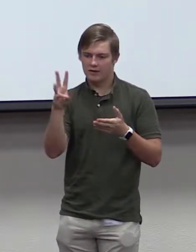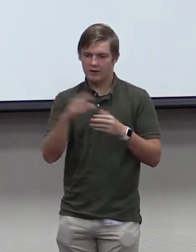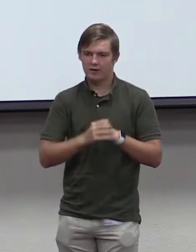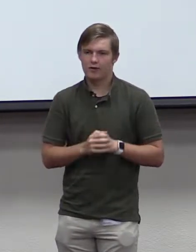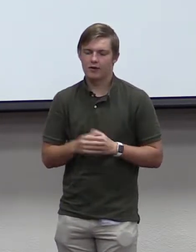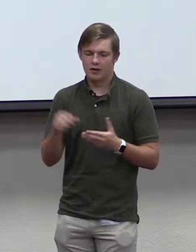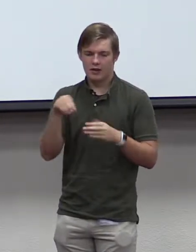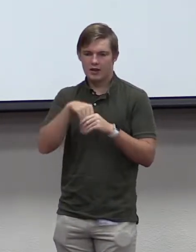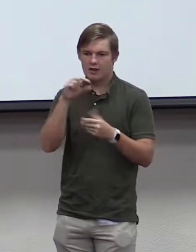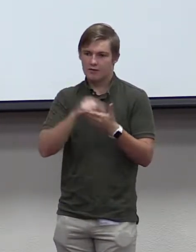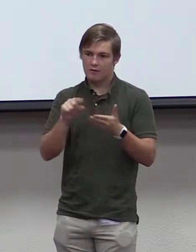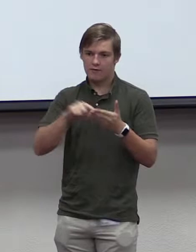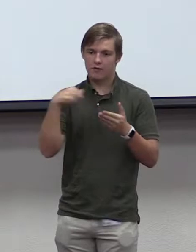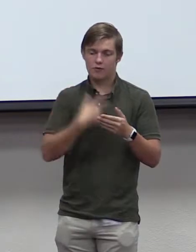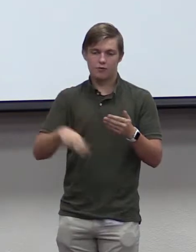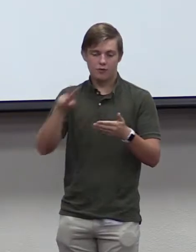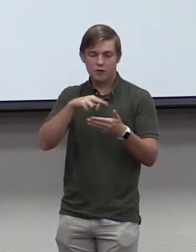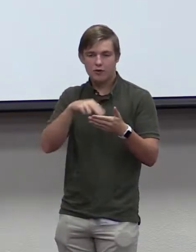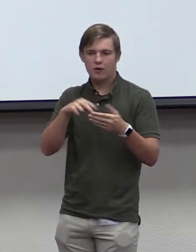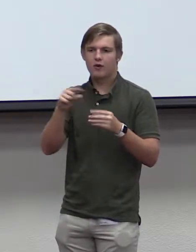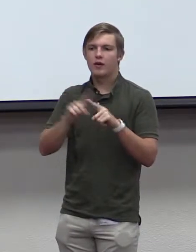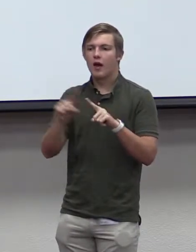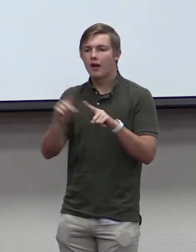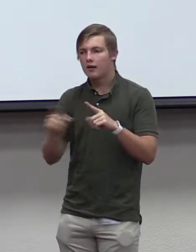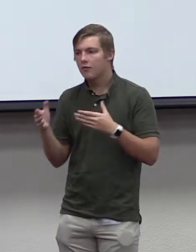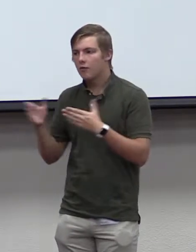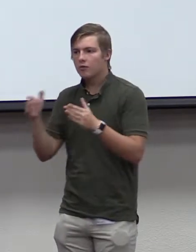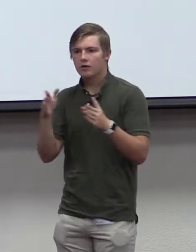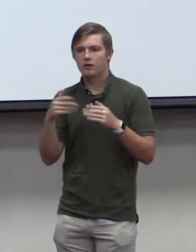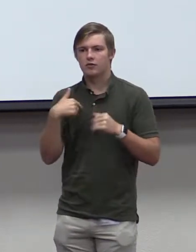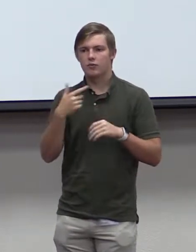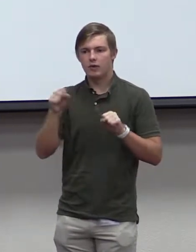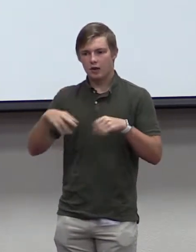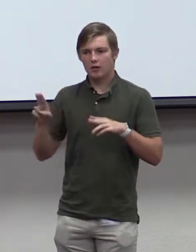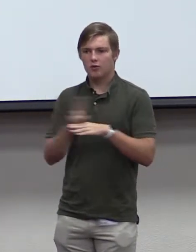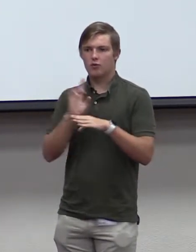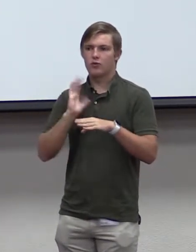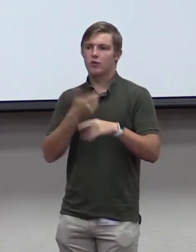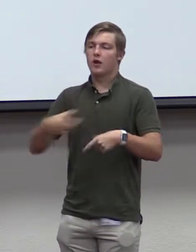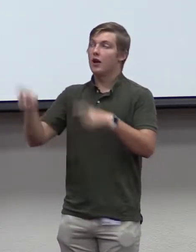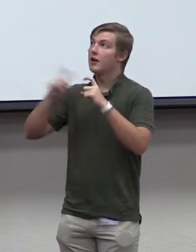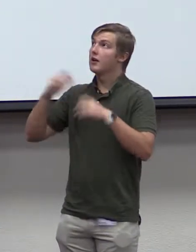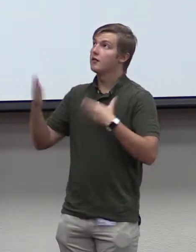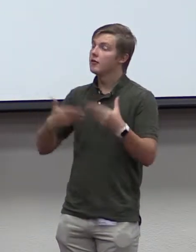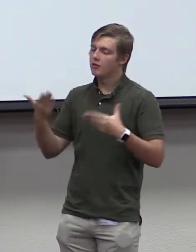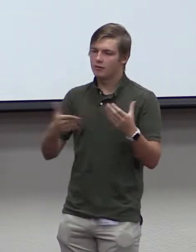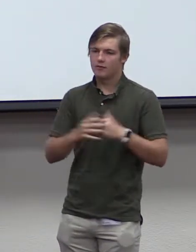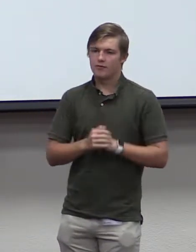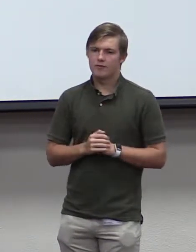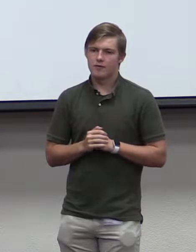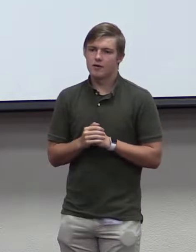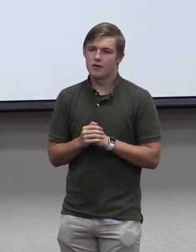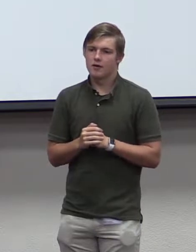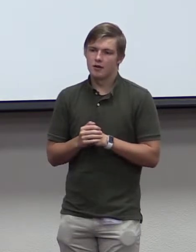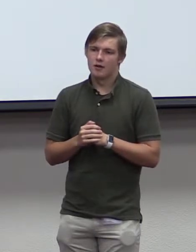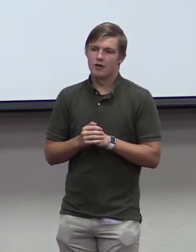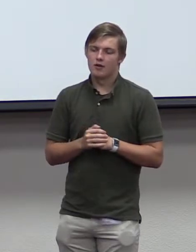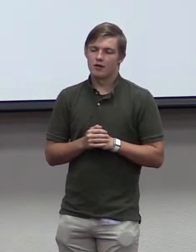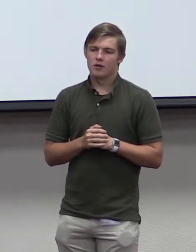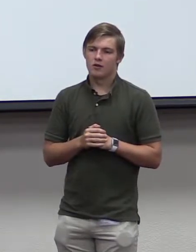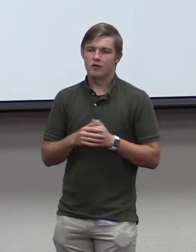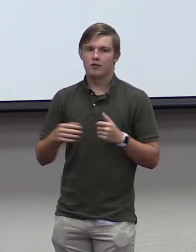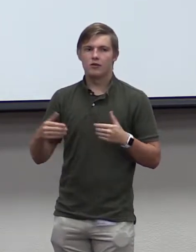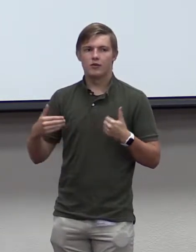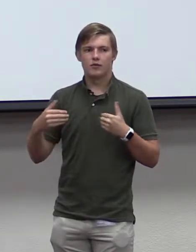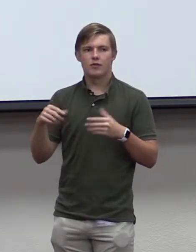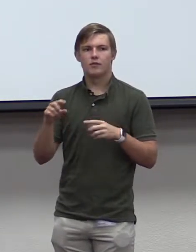this verse, we read about different ways that we can use our gifts to serve one another. So starting in verse 6, having